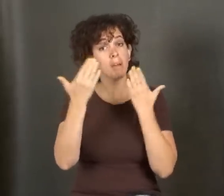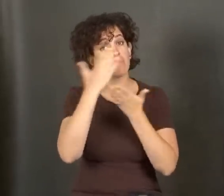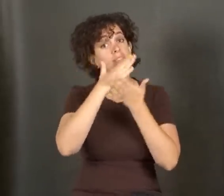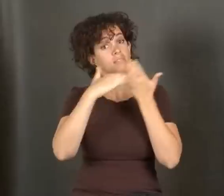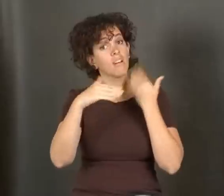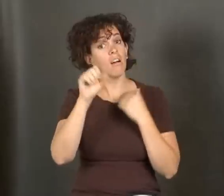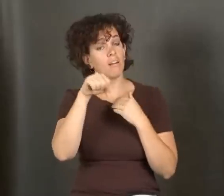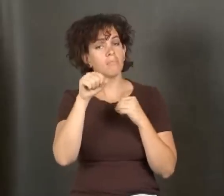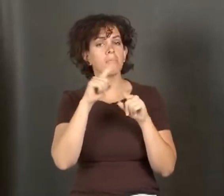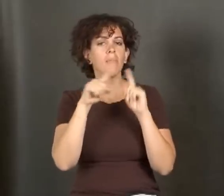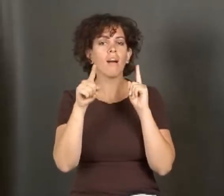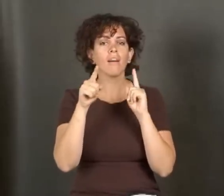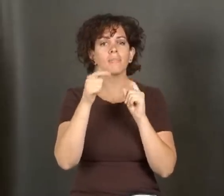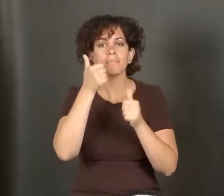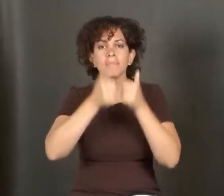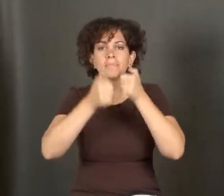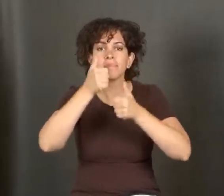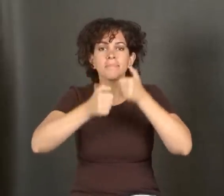Now, many deaf people don't use the telephone,